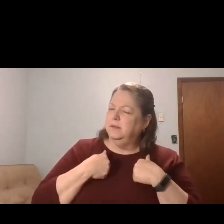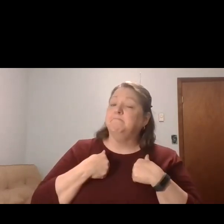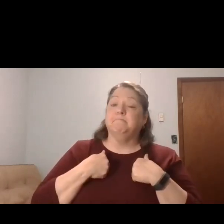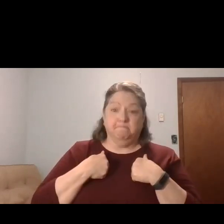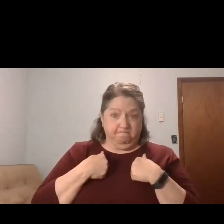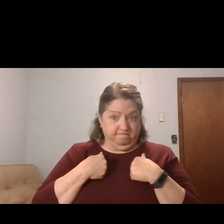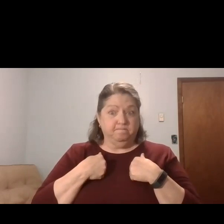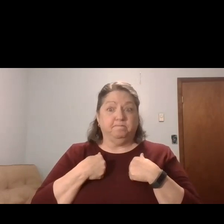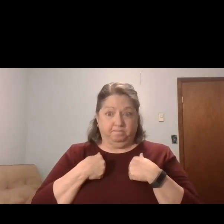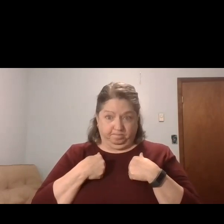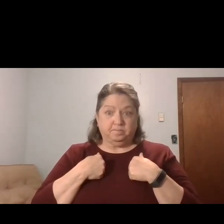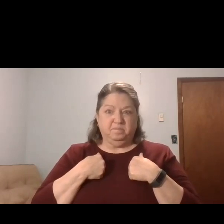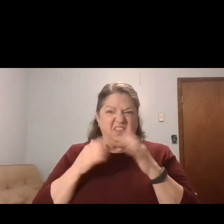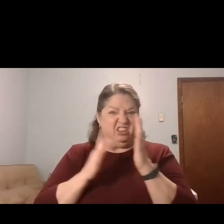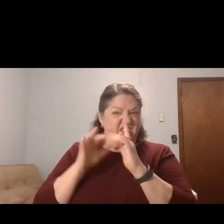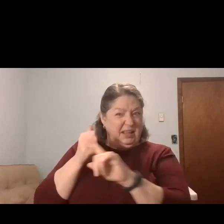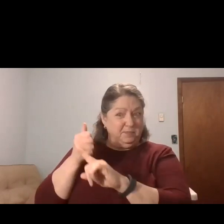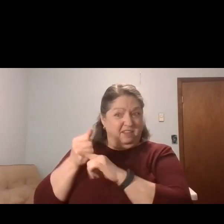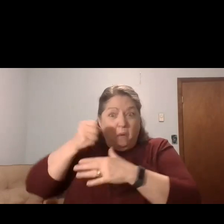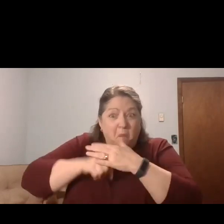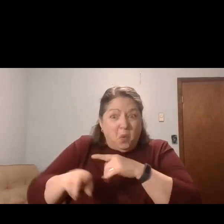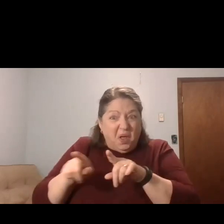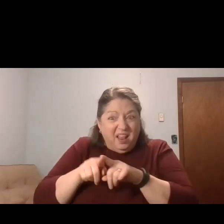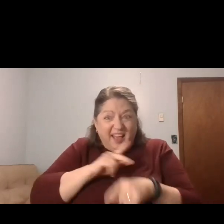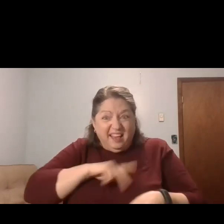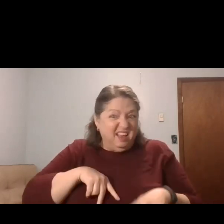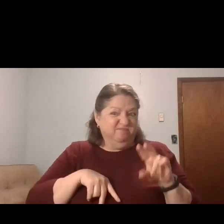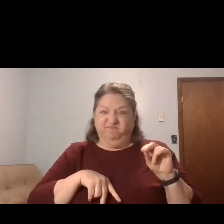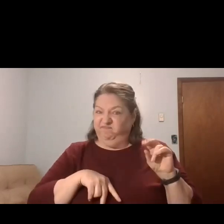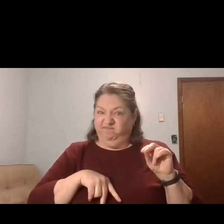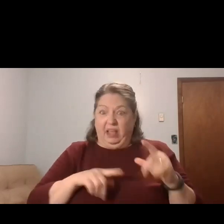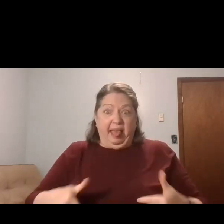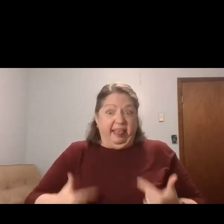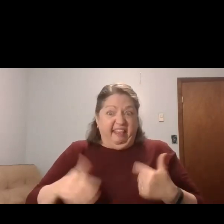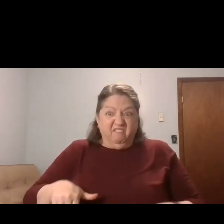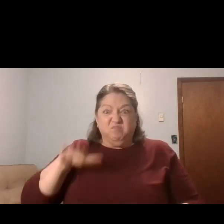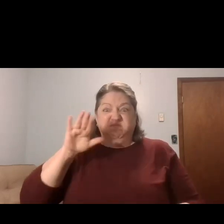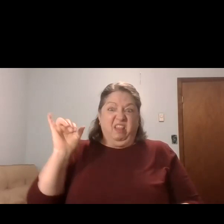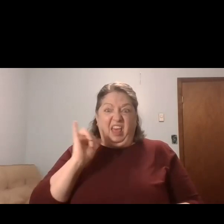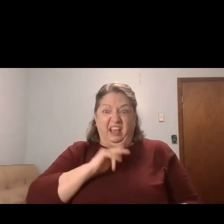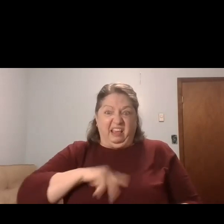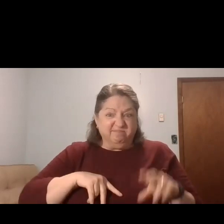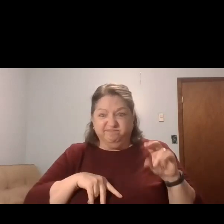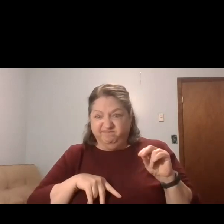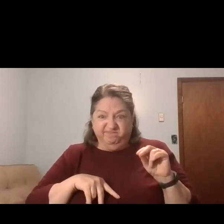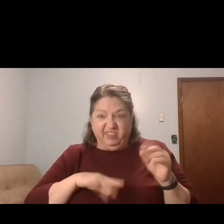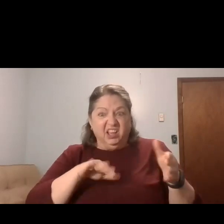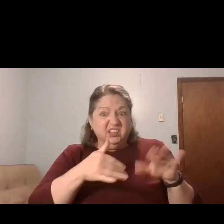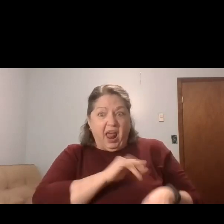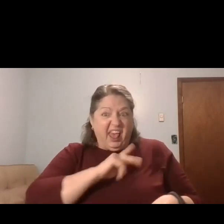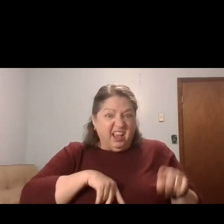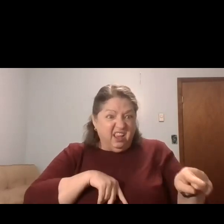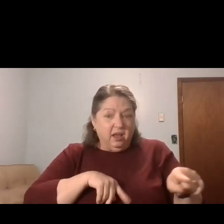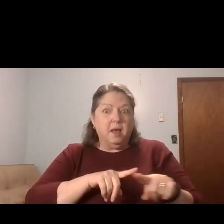who was not born like a king, who did not live like a king, and who did not die like a king, rose